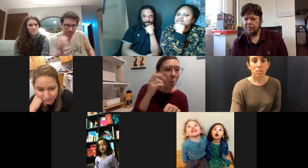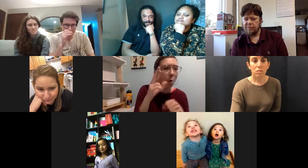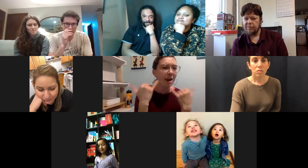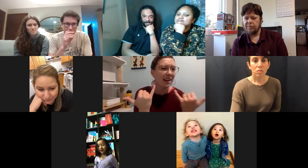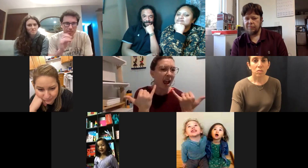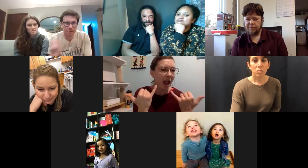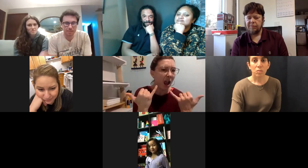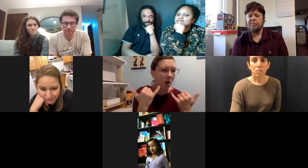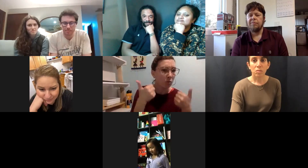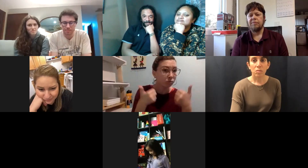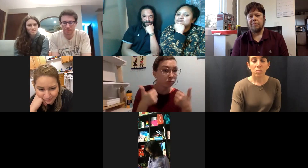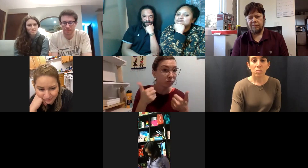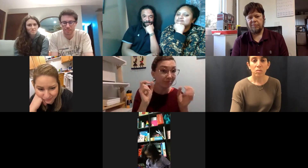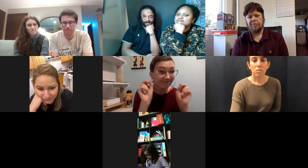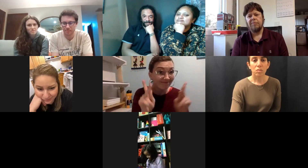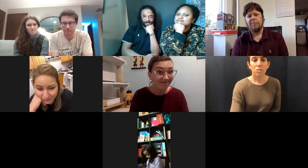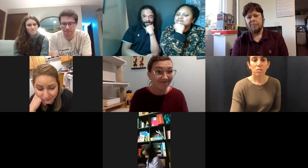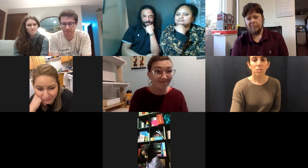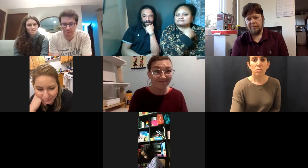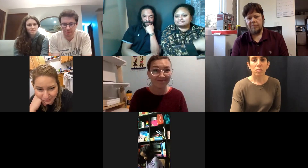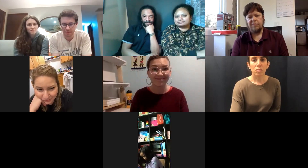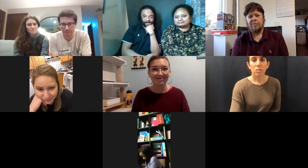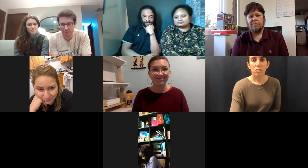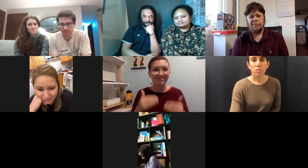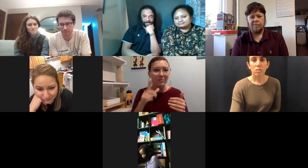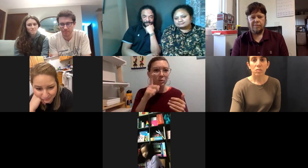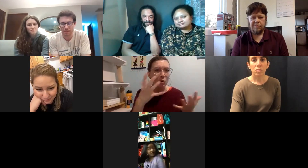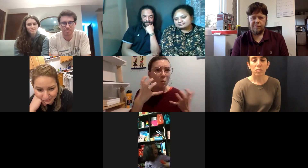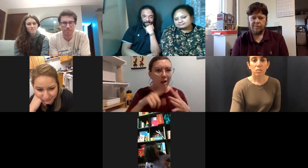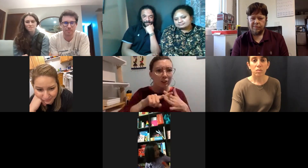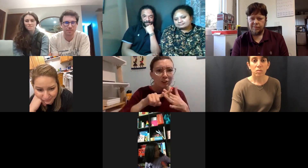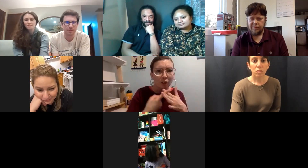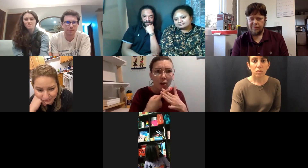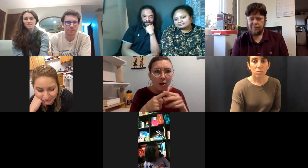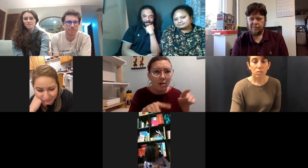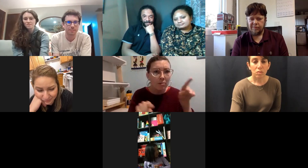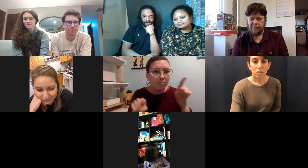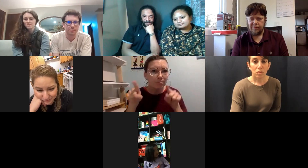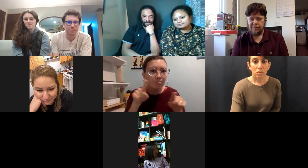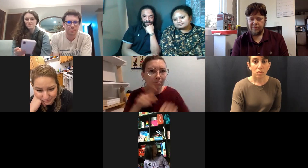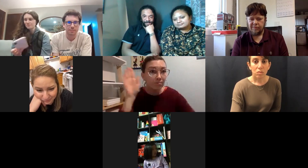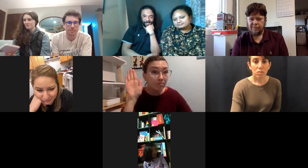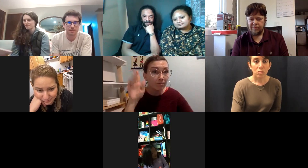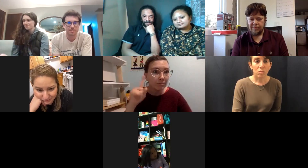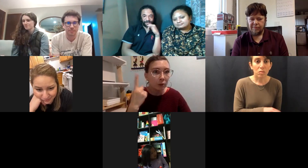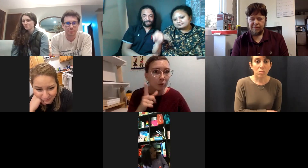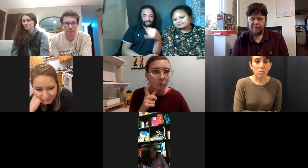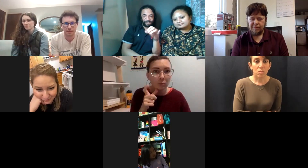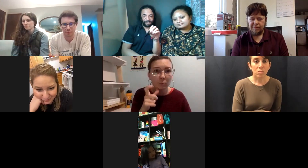are, if your child previously joined our program or is currently enrolled in the program. Who would like to go ahead and start?